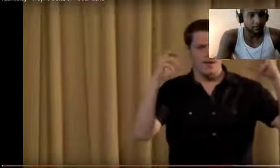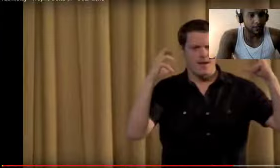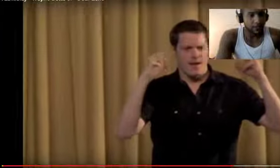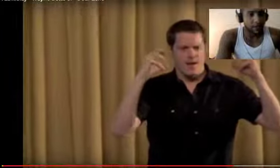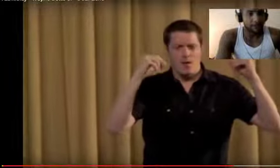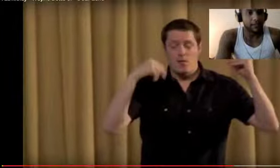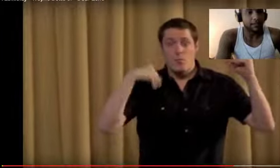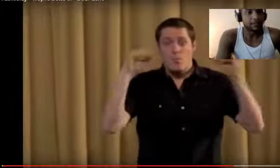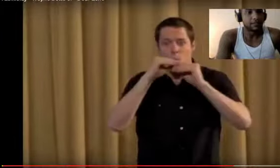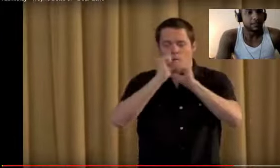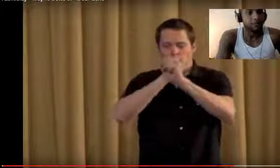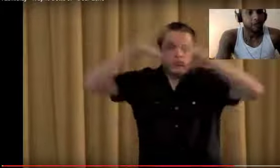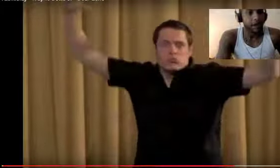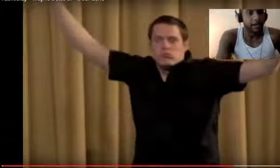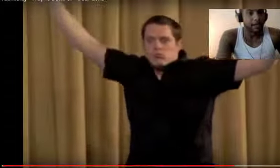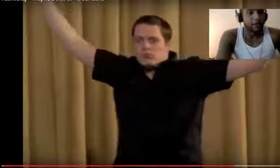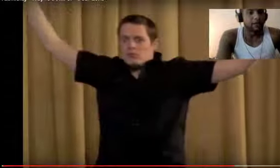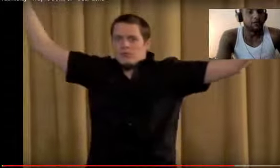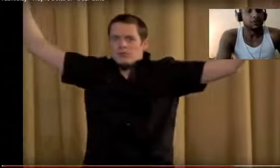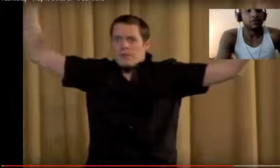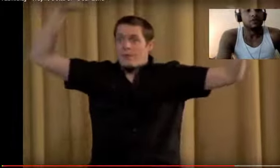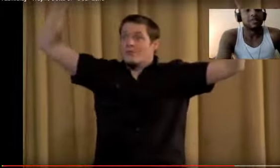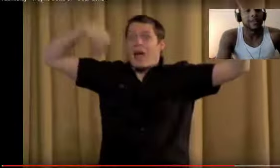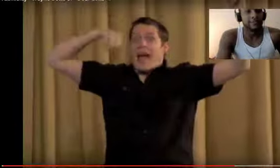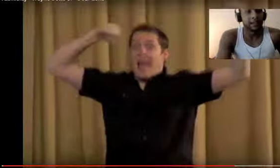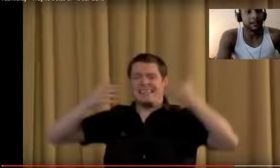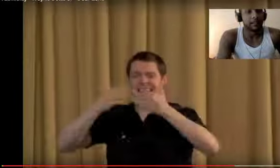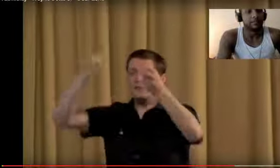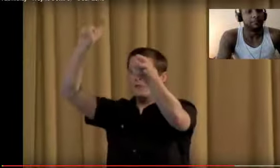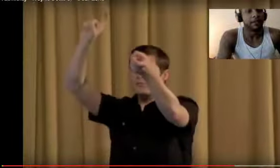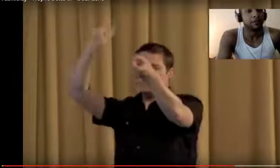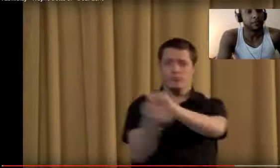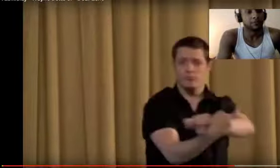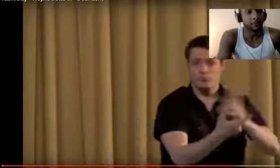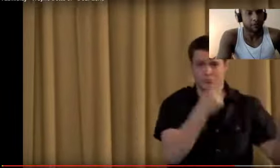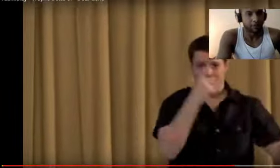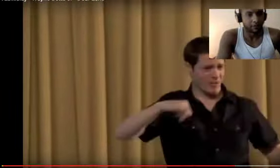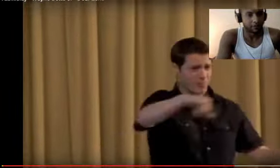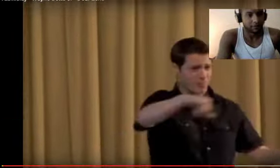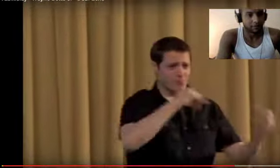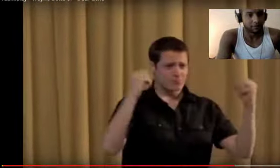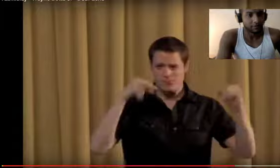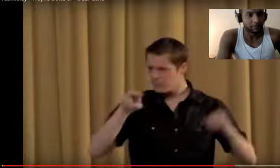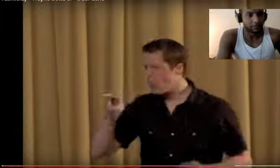I feel like that's a simple way to use ASL as a bigger expression.